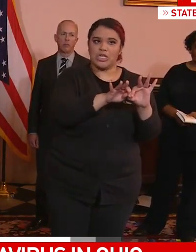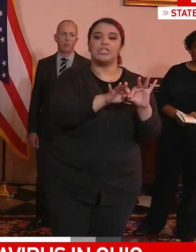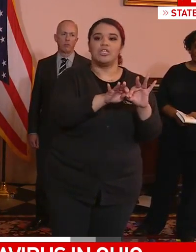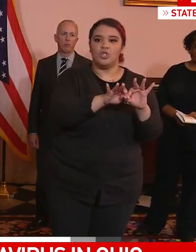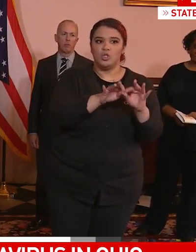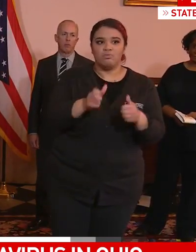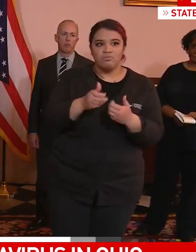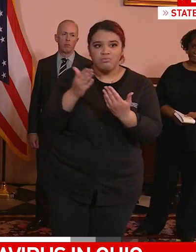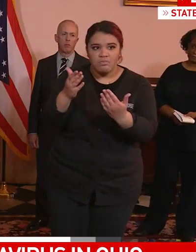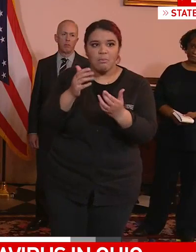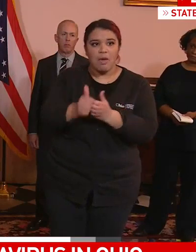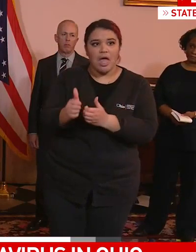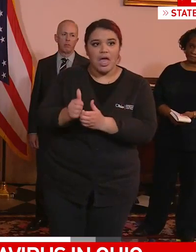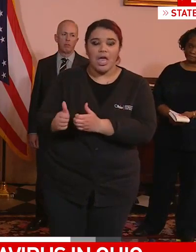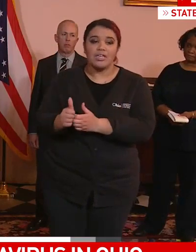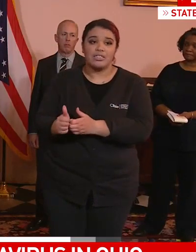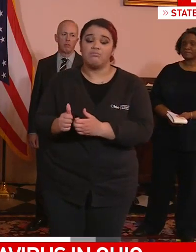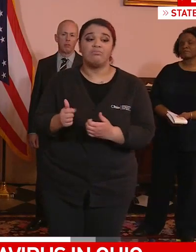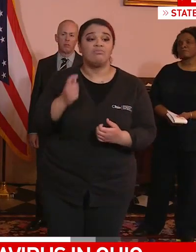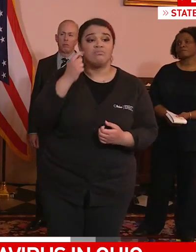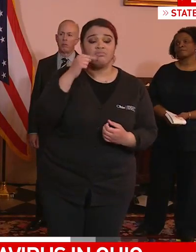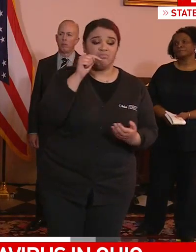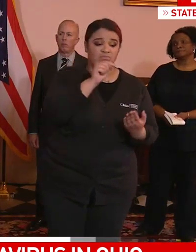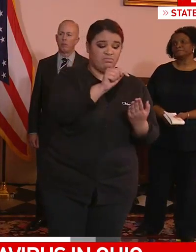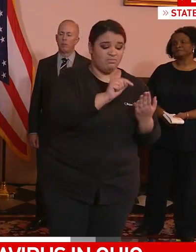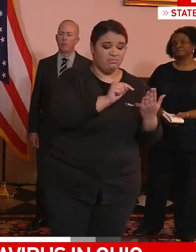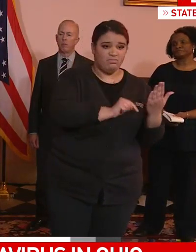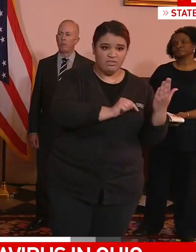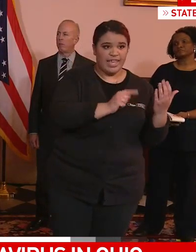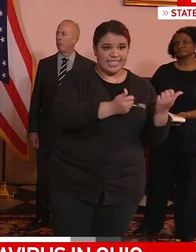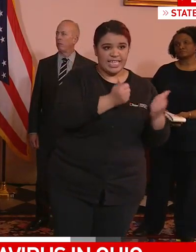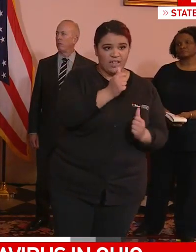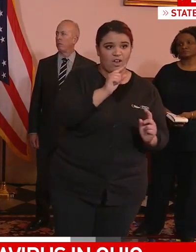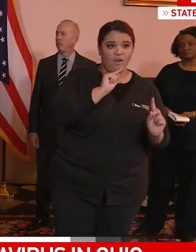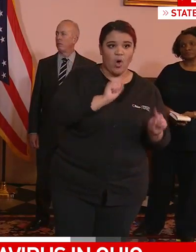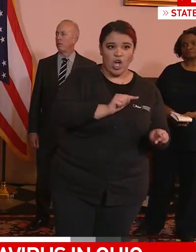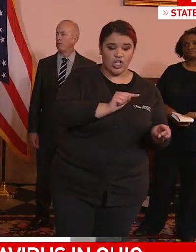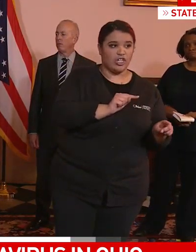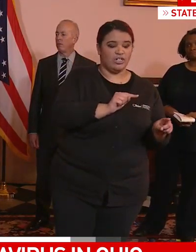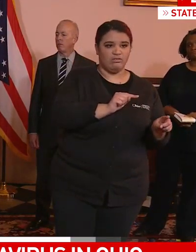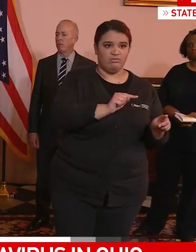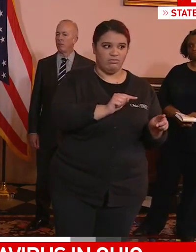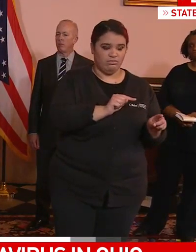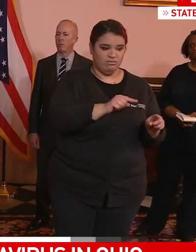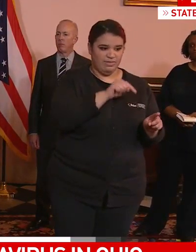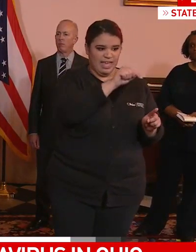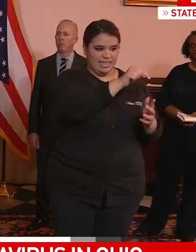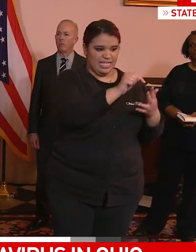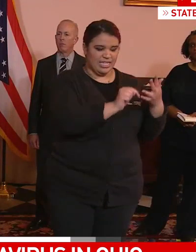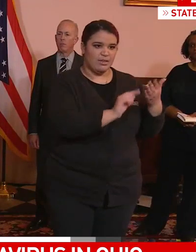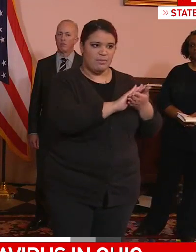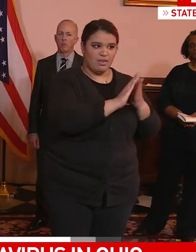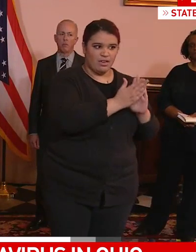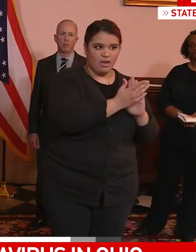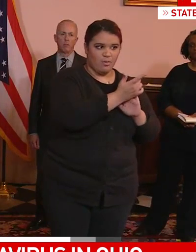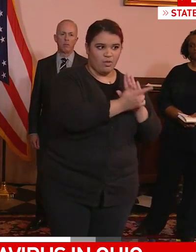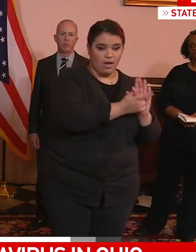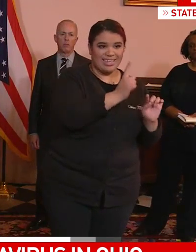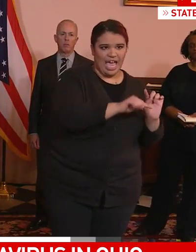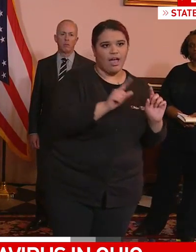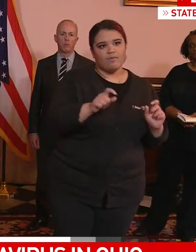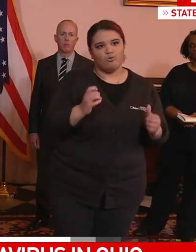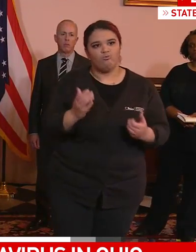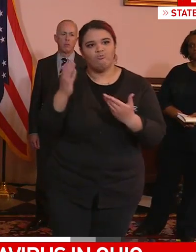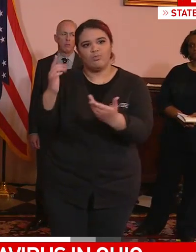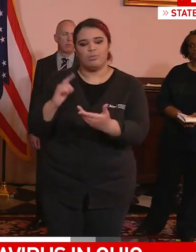but only the legislature can do, but they all relate to this crisis. So we will all, in addition to the election issue, we're